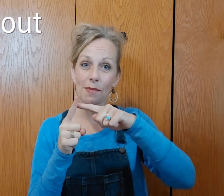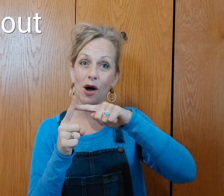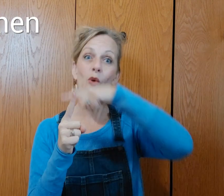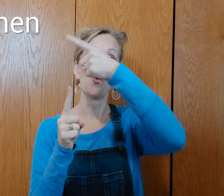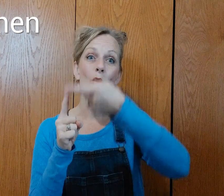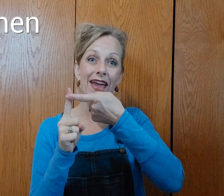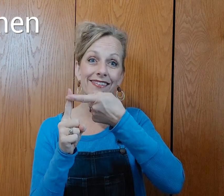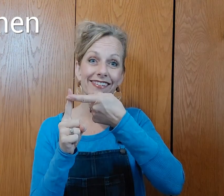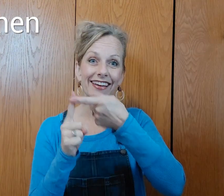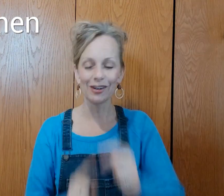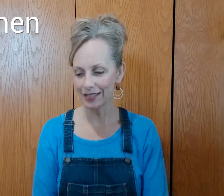but when, it goes up.